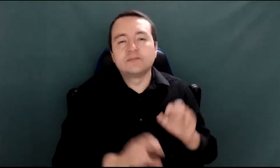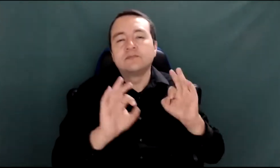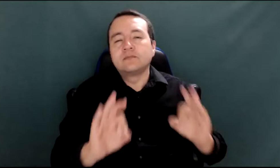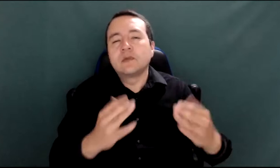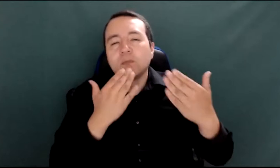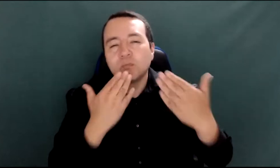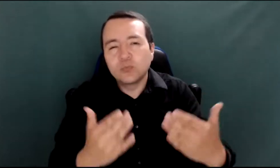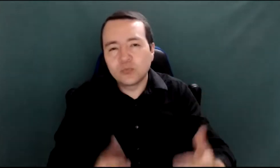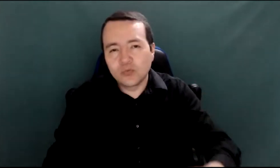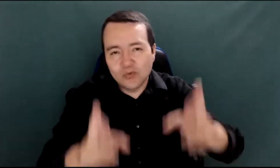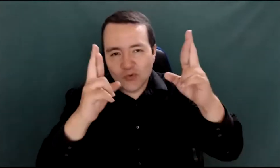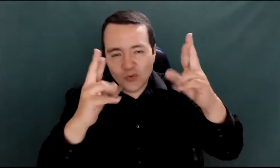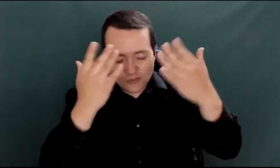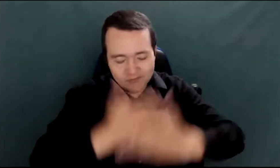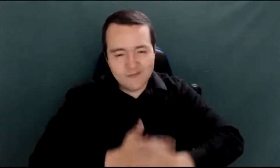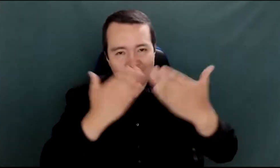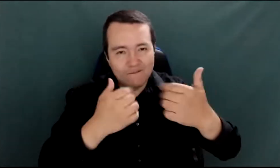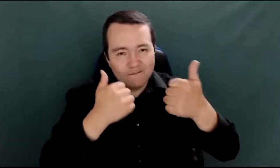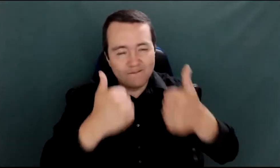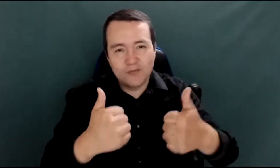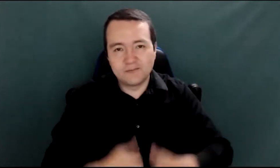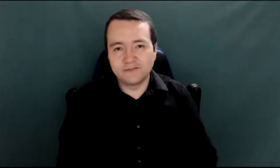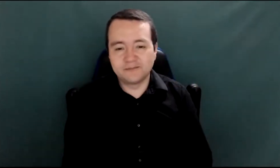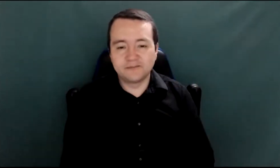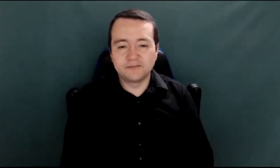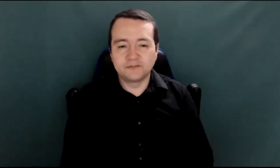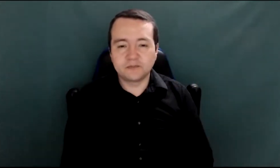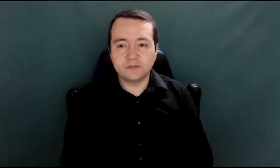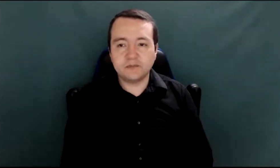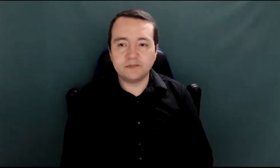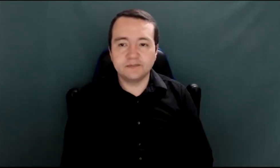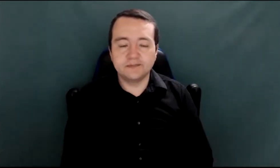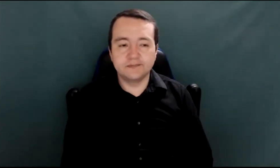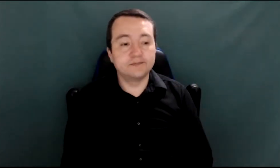humanity needs to come together. Thank you very much and have a good day.